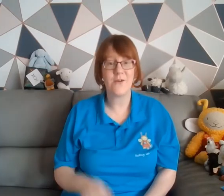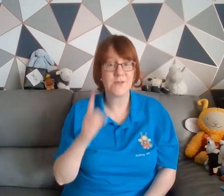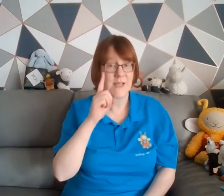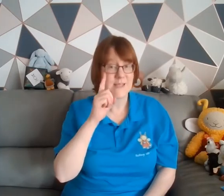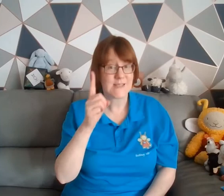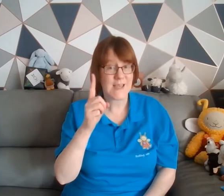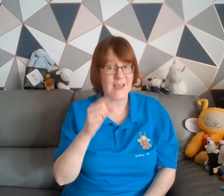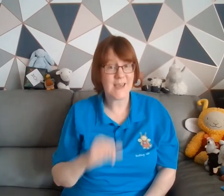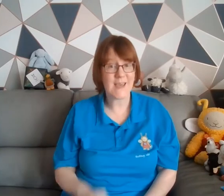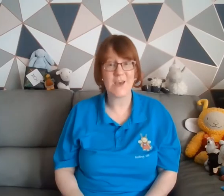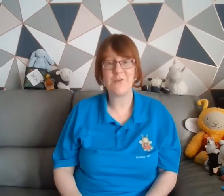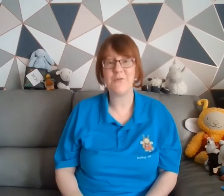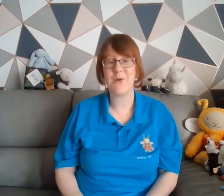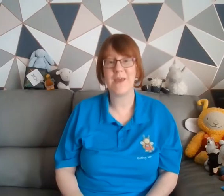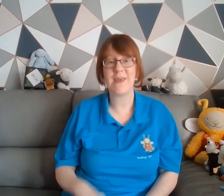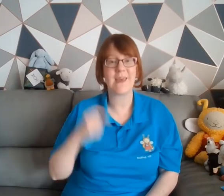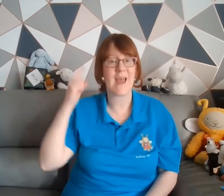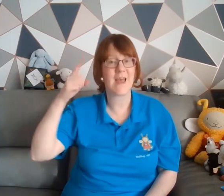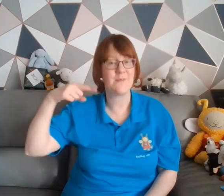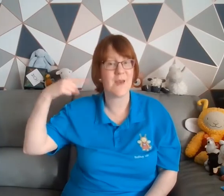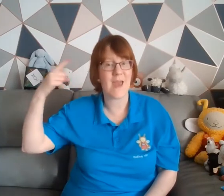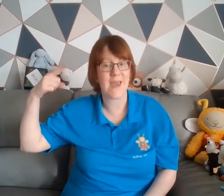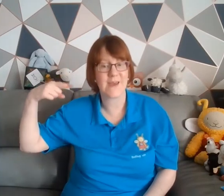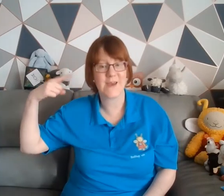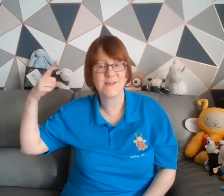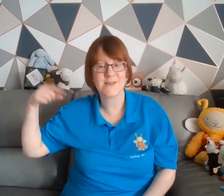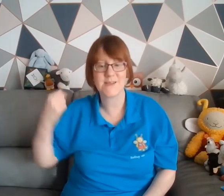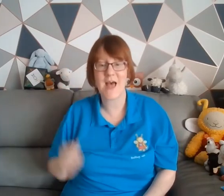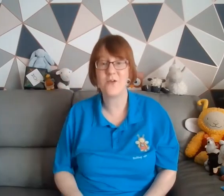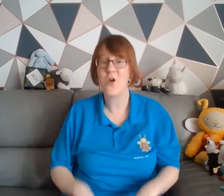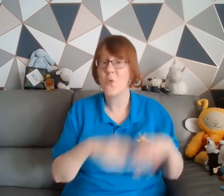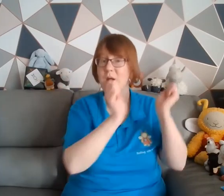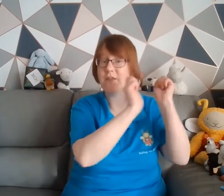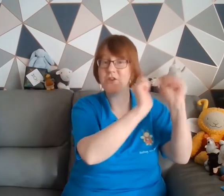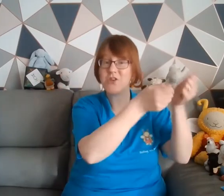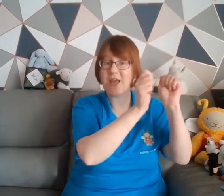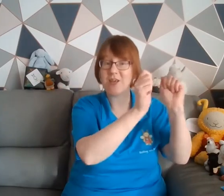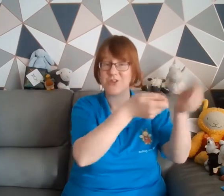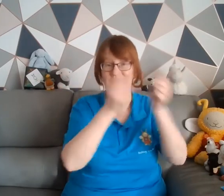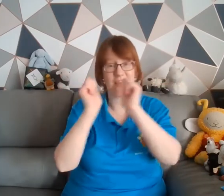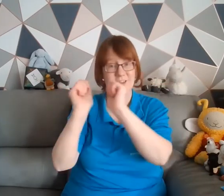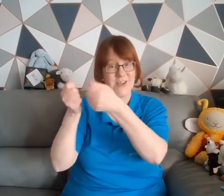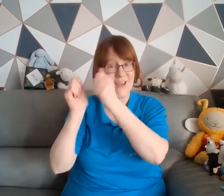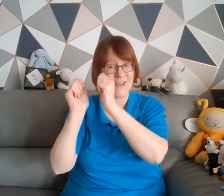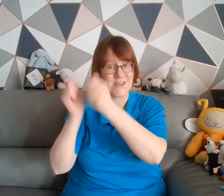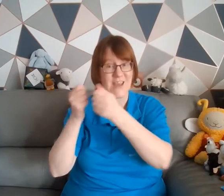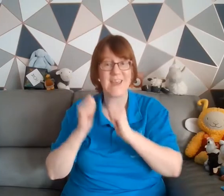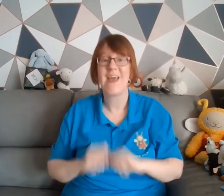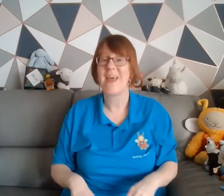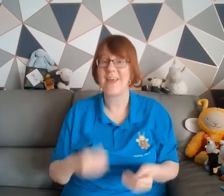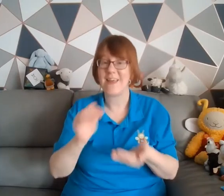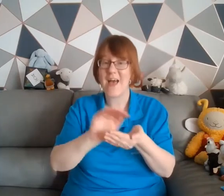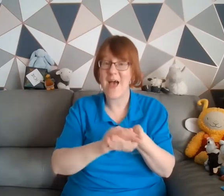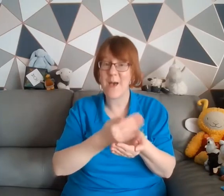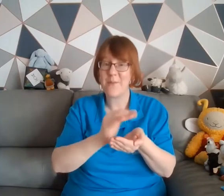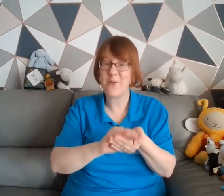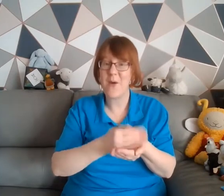round, see if we can make a sound with a shake, shake, shake, shake in a happy